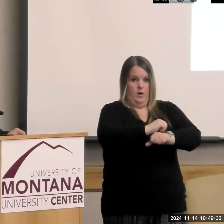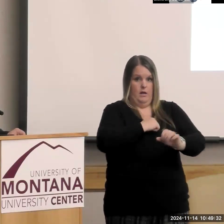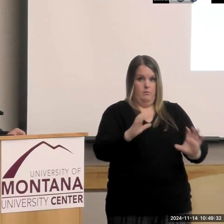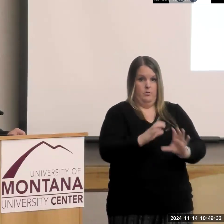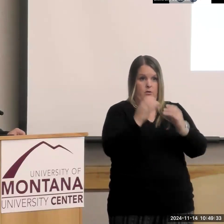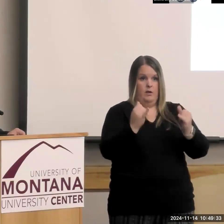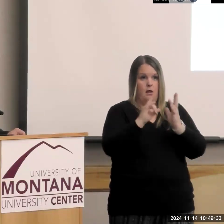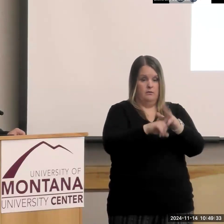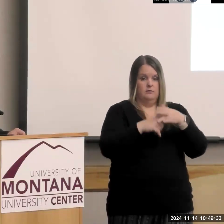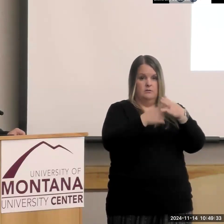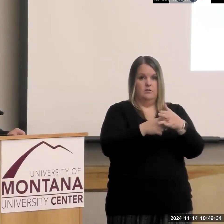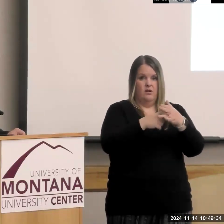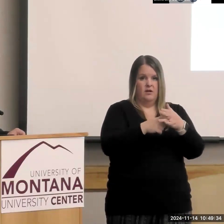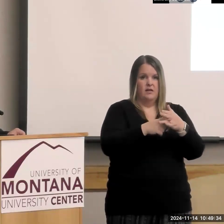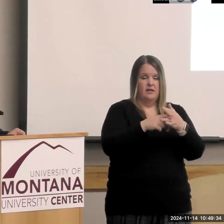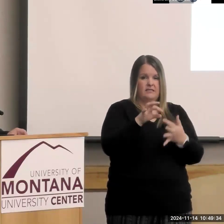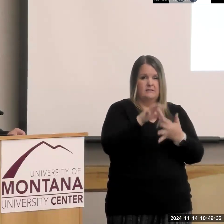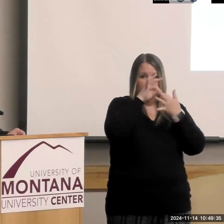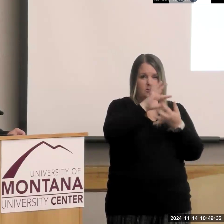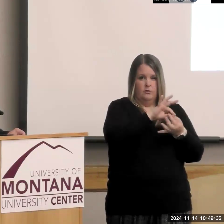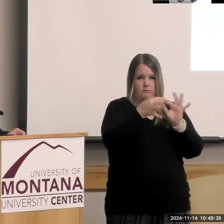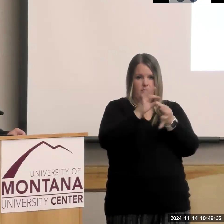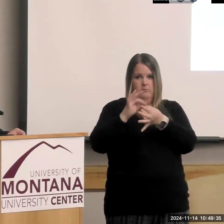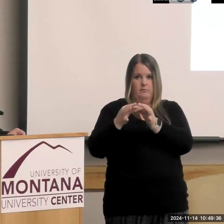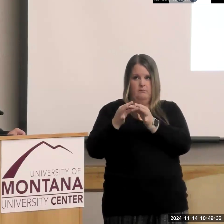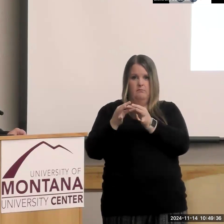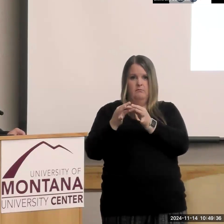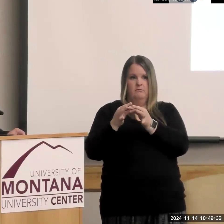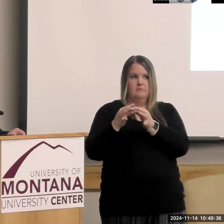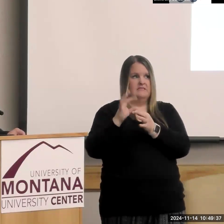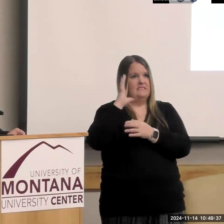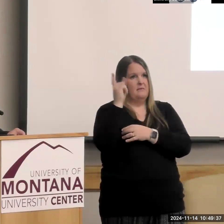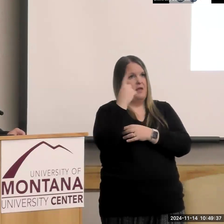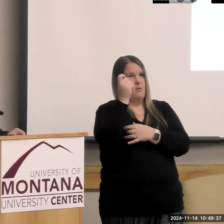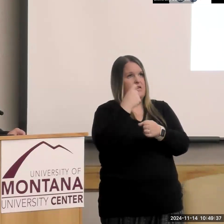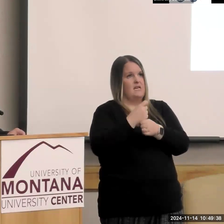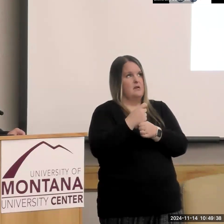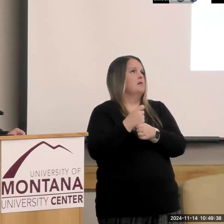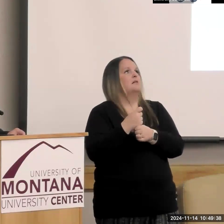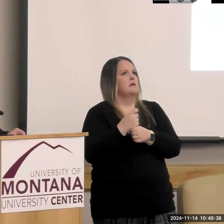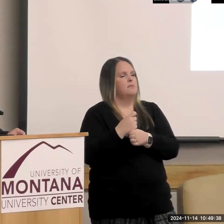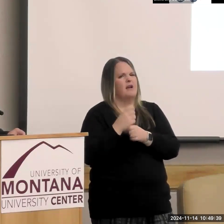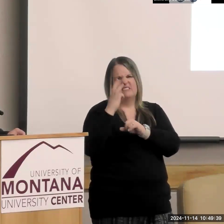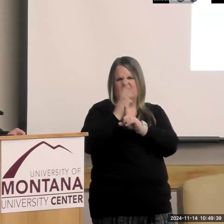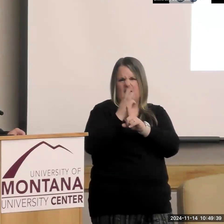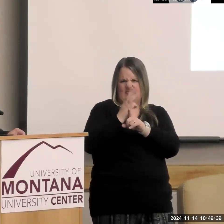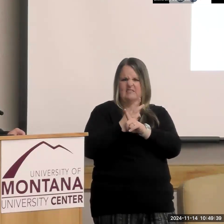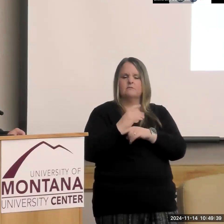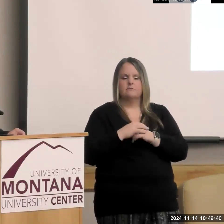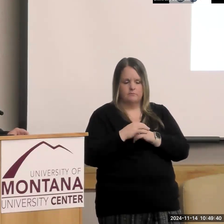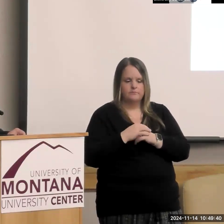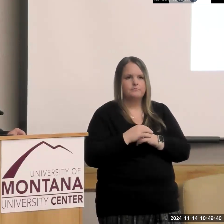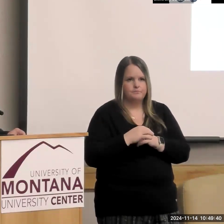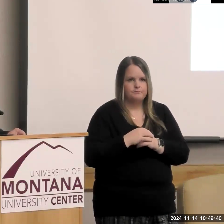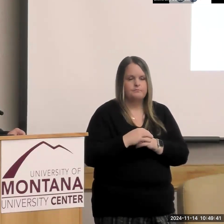just started doing at Special Olympics this past, seems like a year or so, but it's been about 6 months. We have a